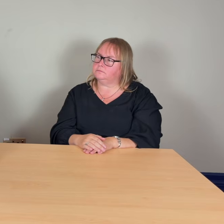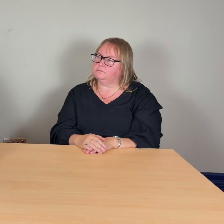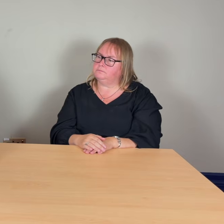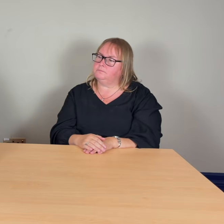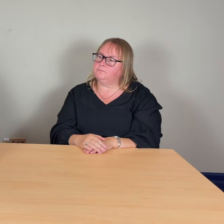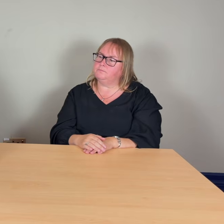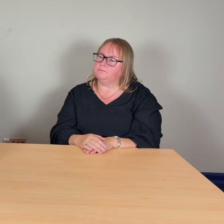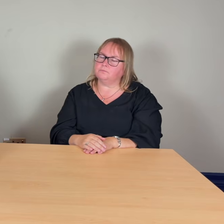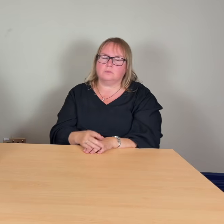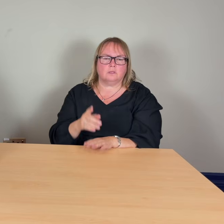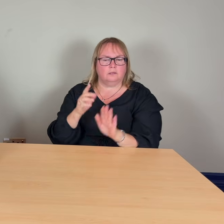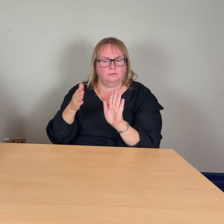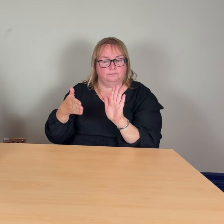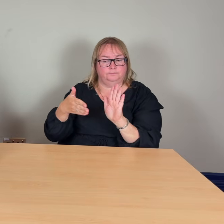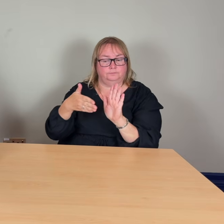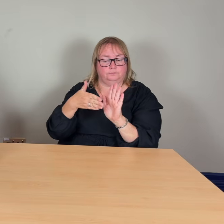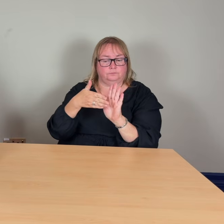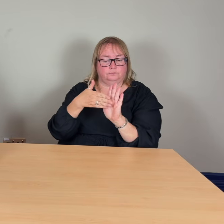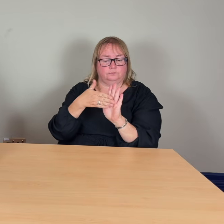I'm going to place it